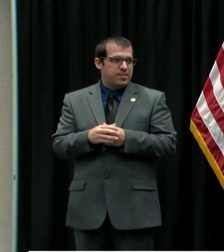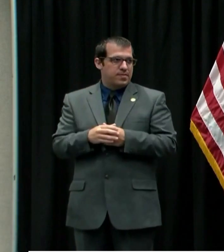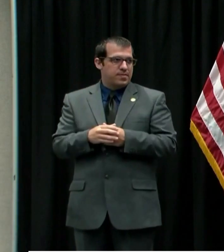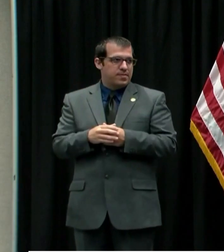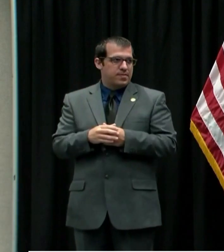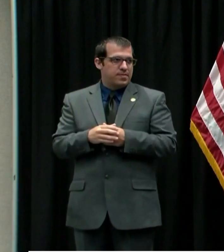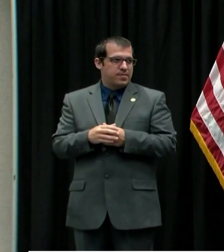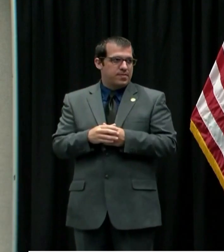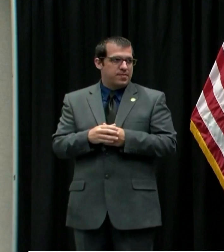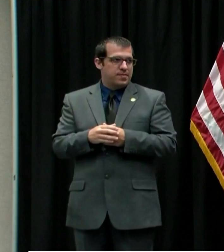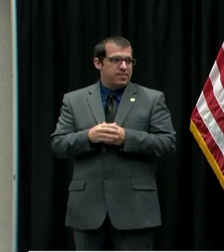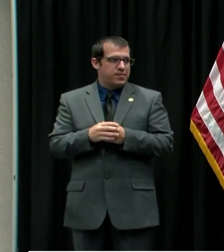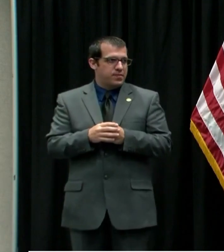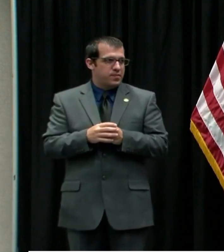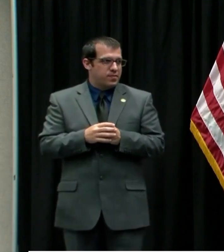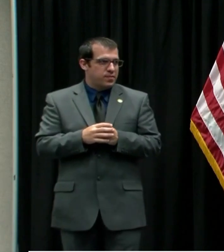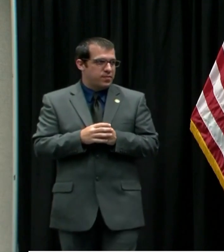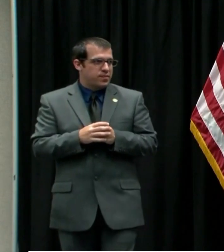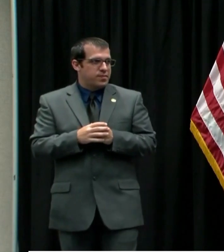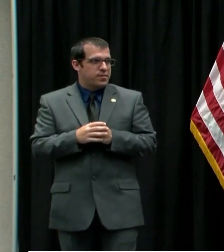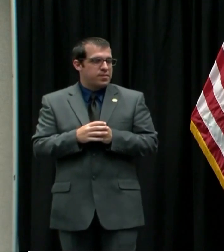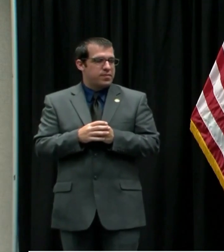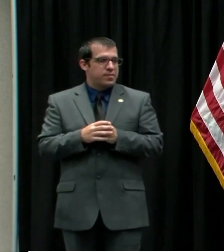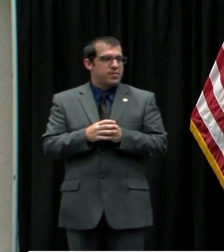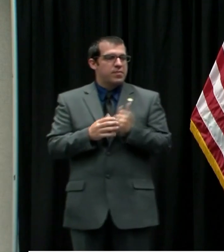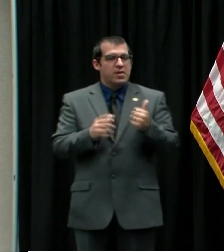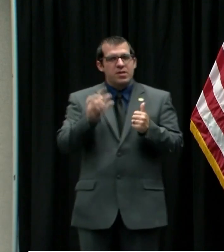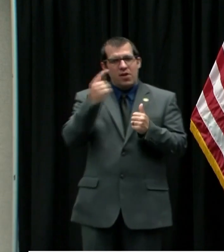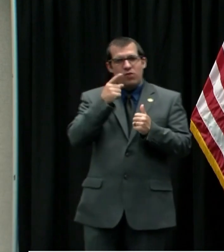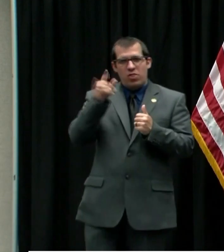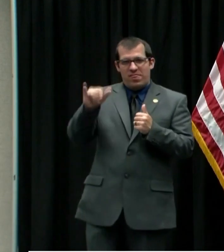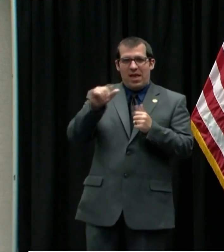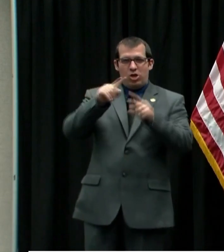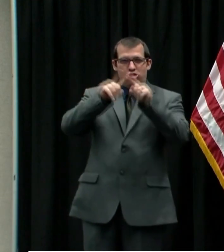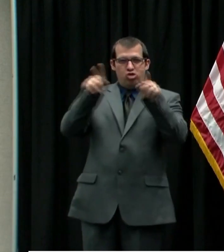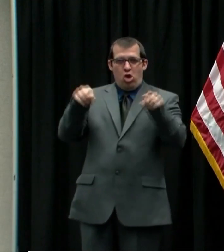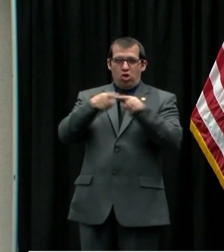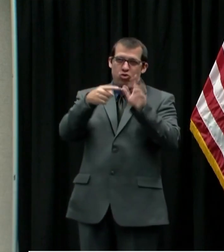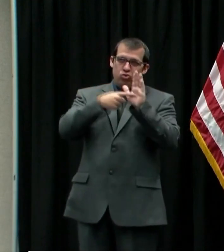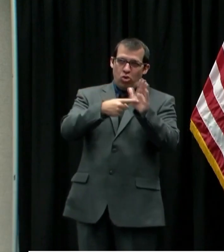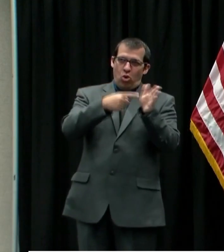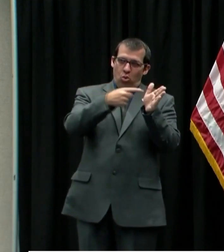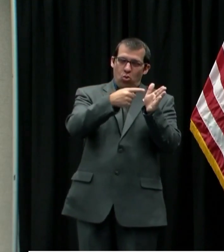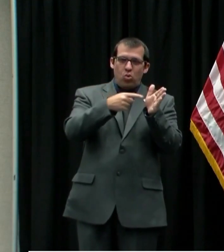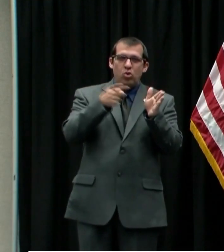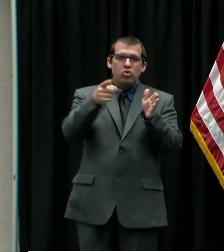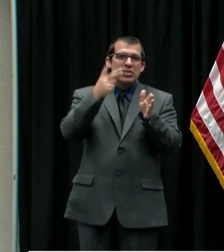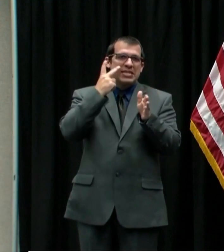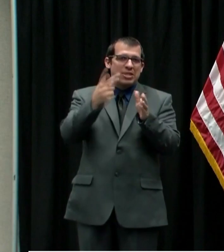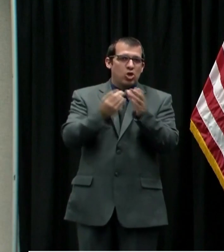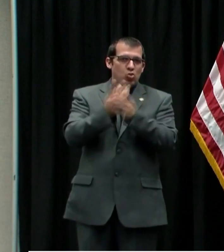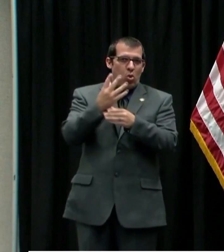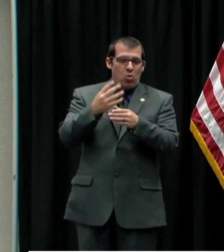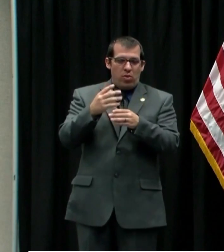you in the charts there, you mentioned how you're seeing the growth among young people. That's